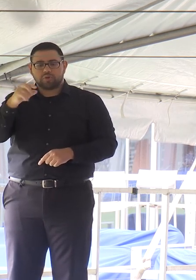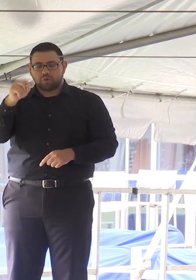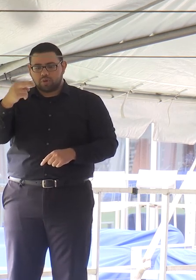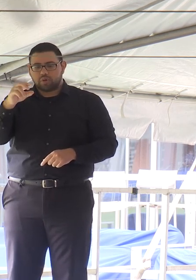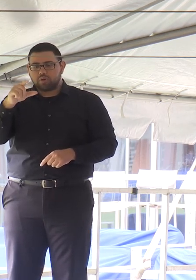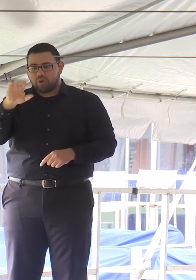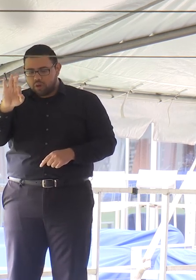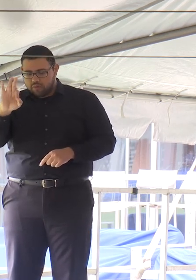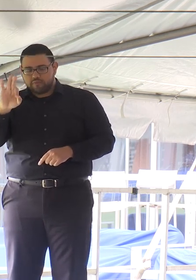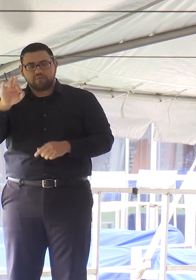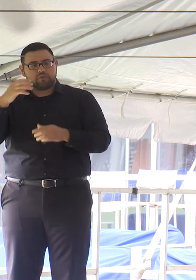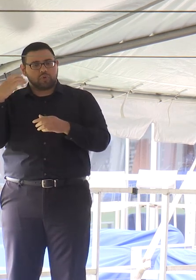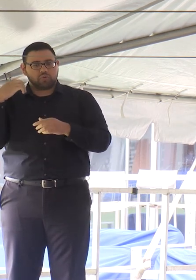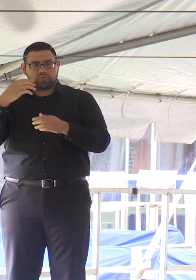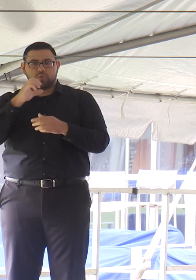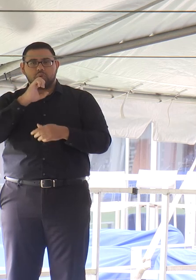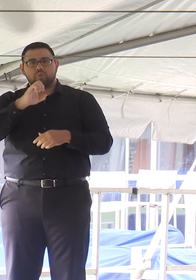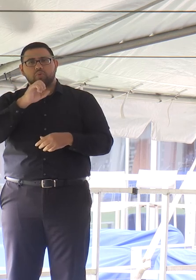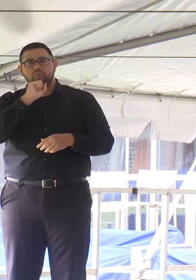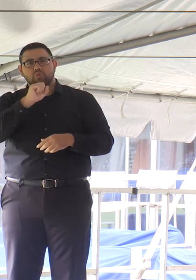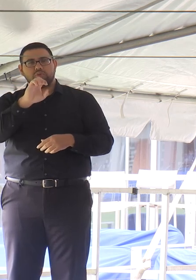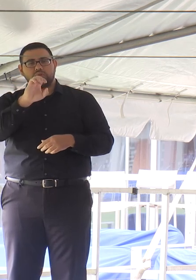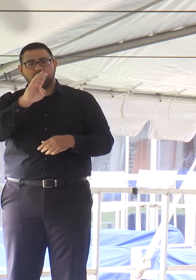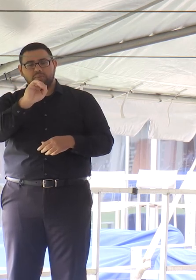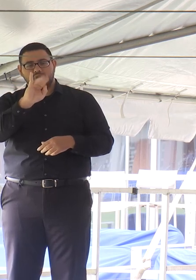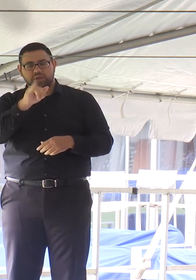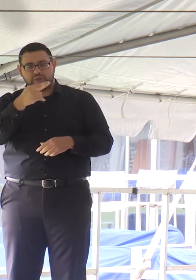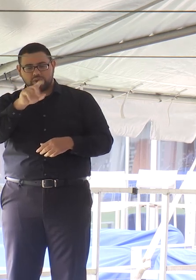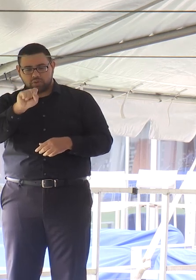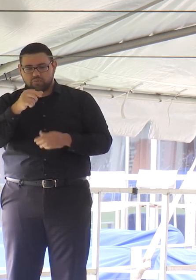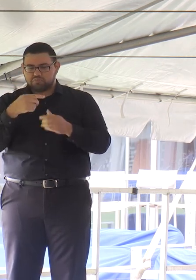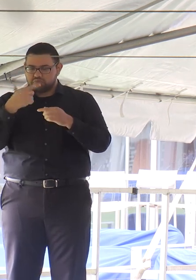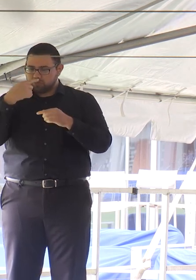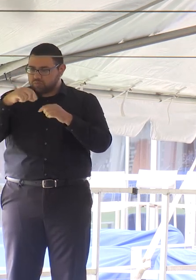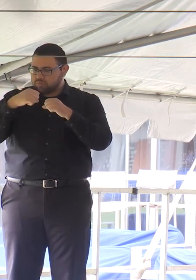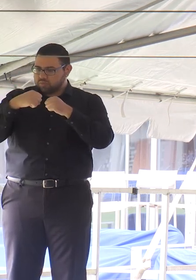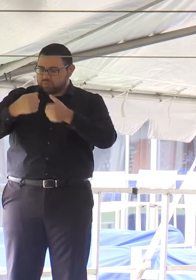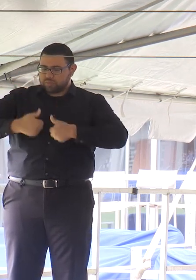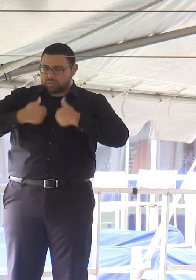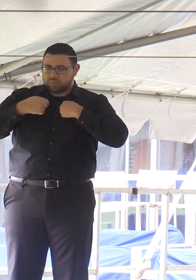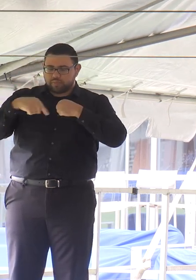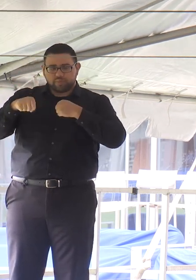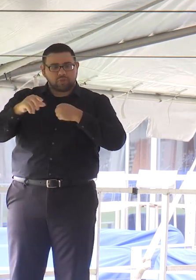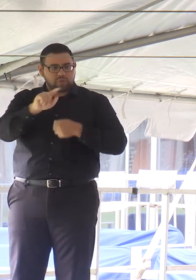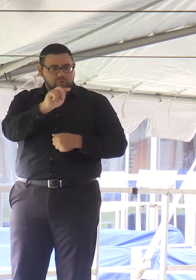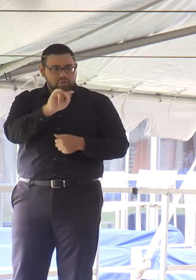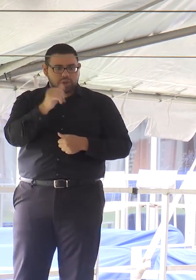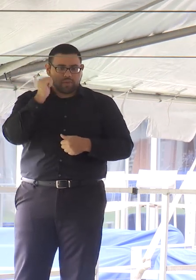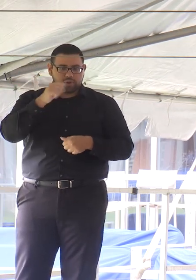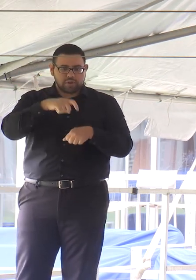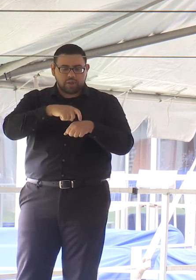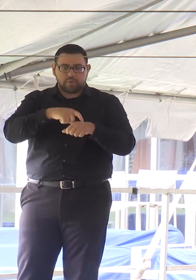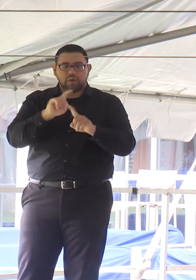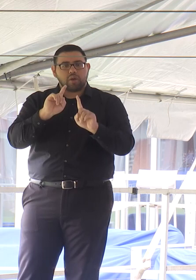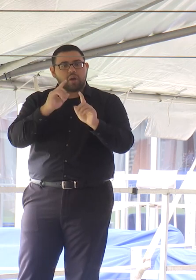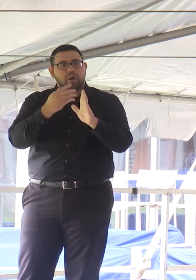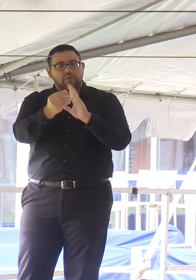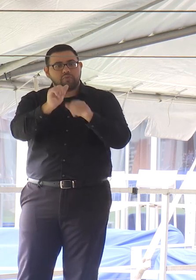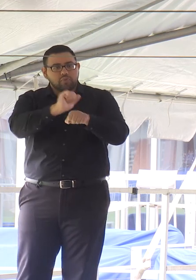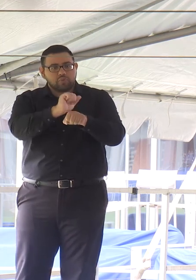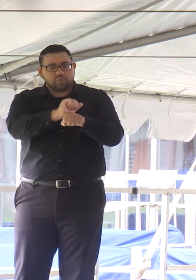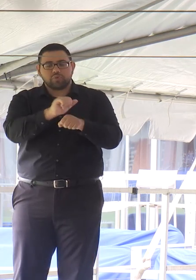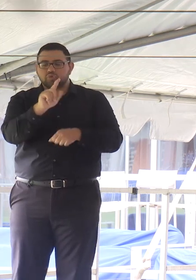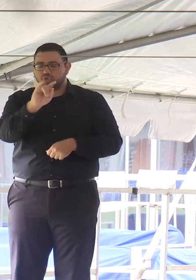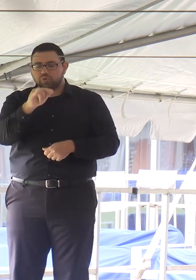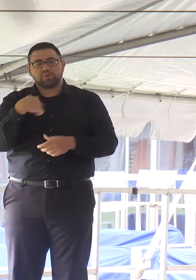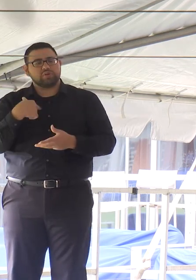here in Edinburgh in the old Ebony Hills Country Club, and we lived right down the road there. And Tony took me, every time I'd get off work, I'd go out, and Tony